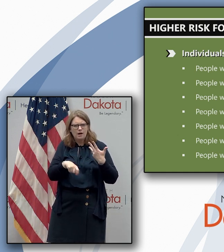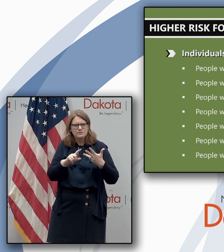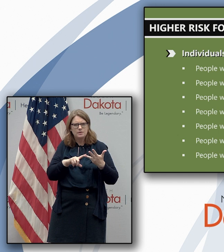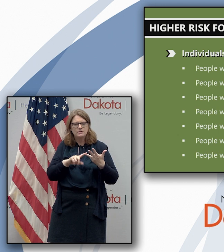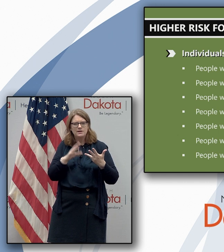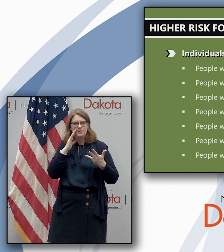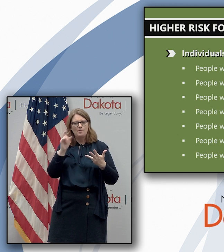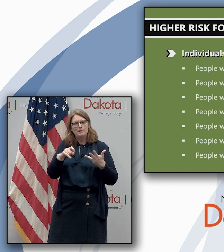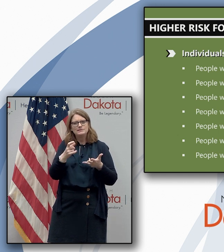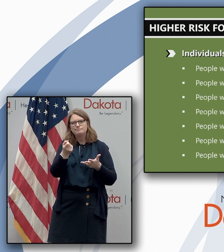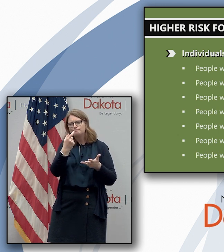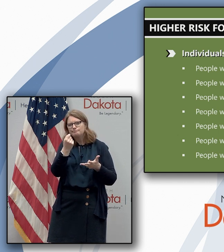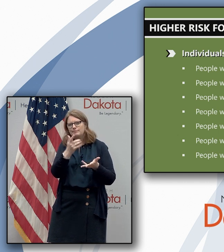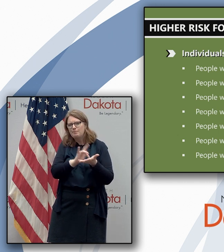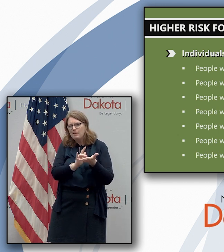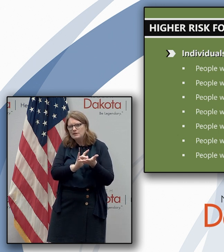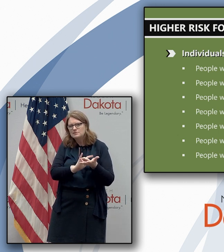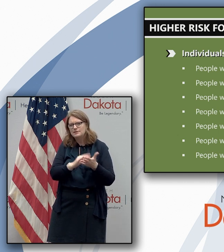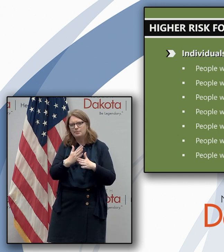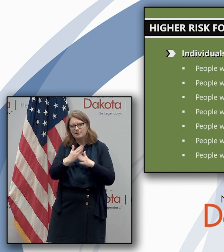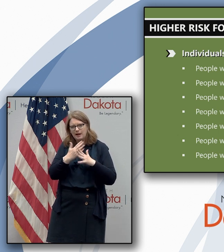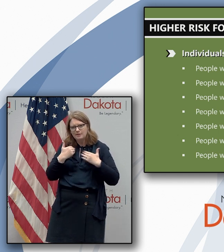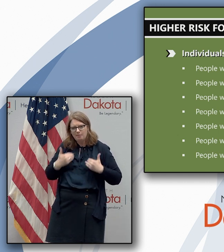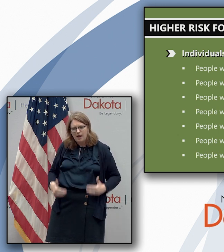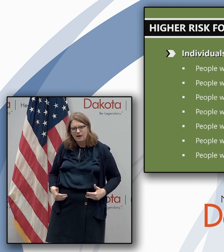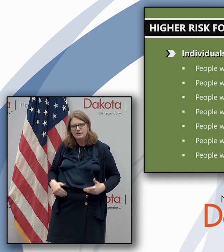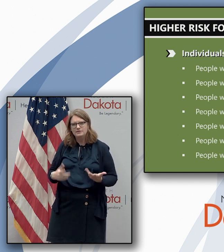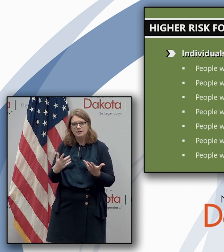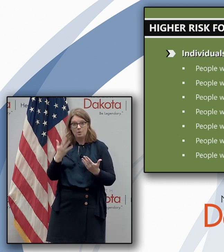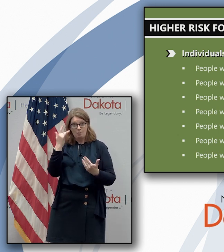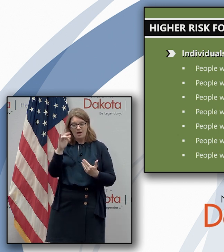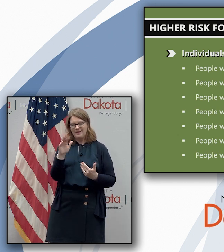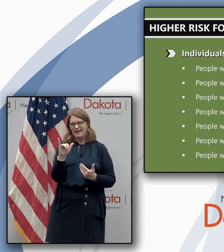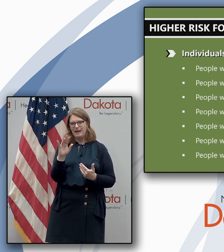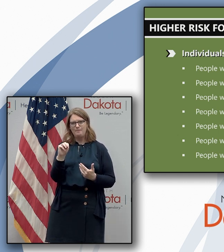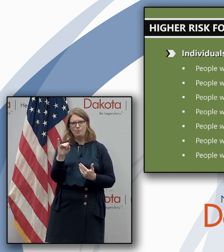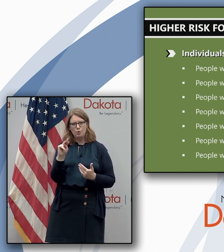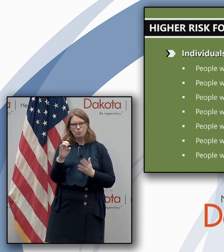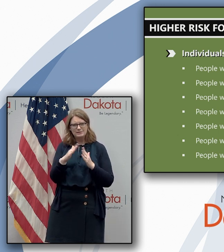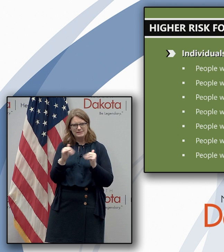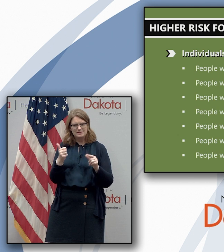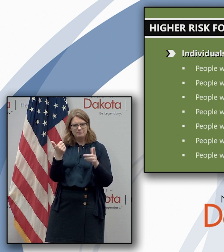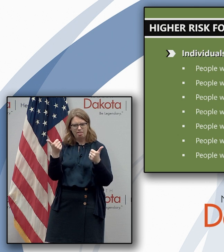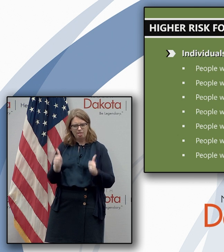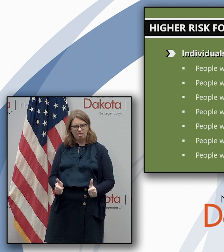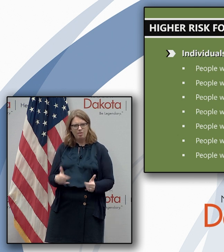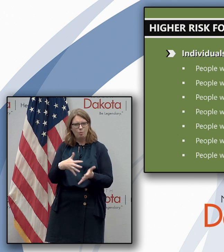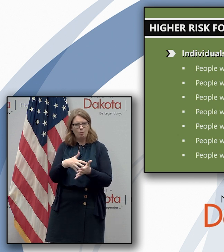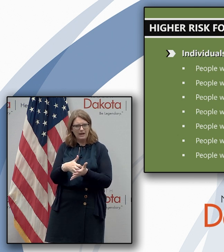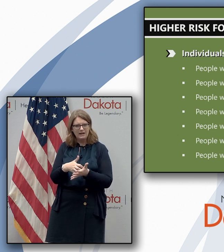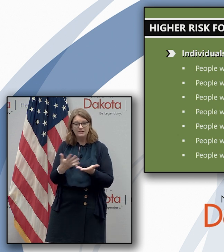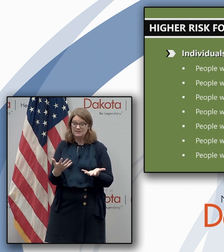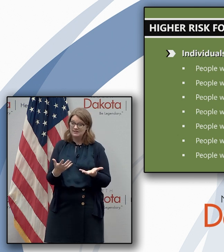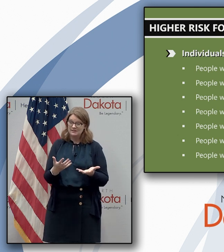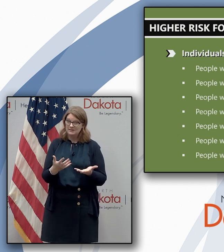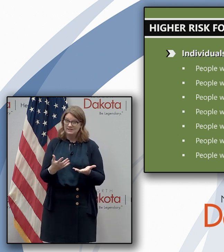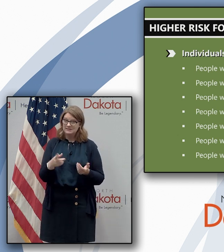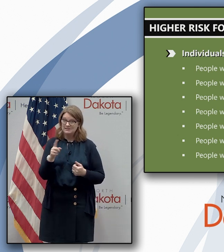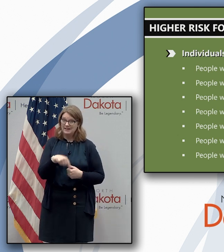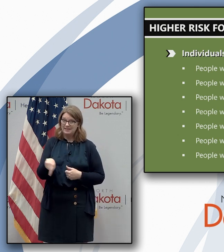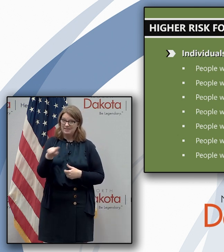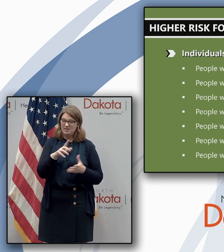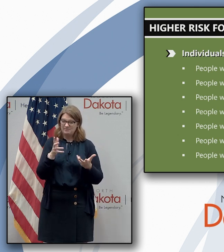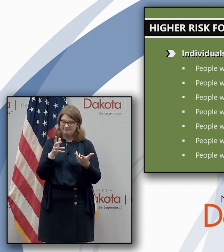immuno systems as well. So those are all things that would fall into this area. And of course,